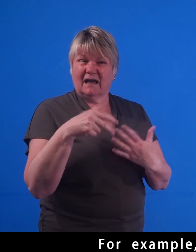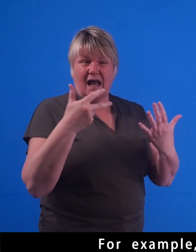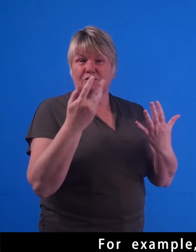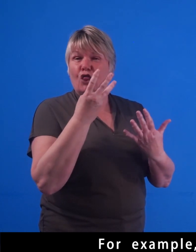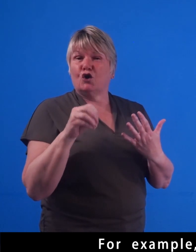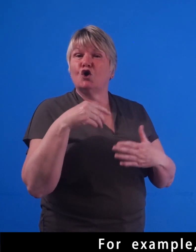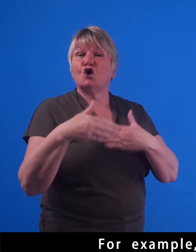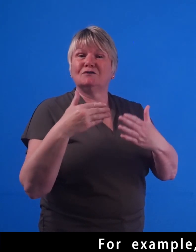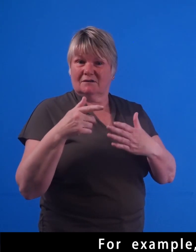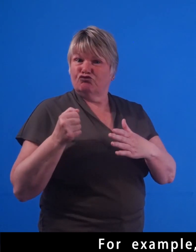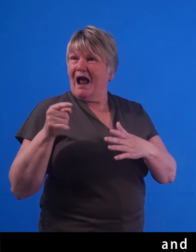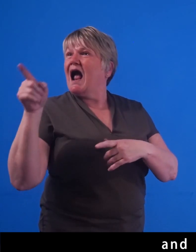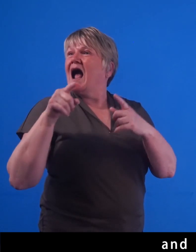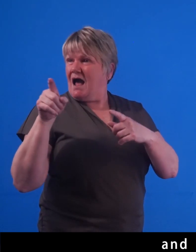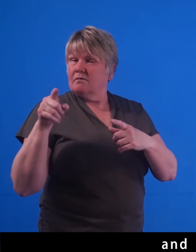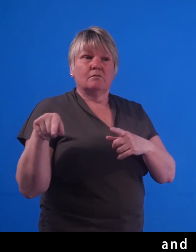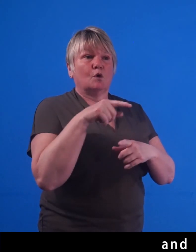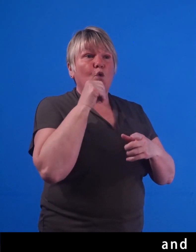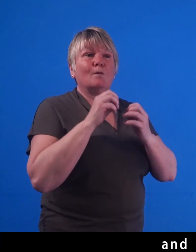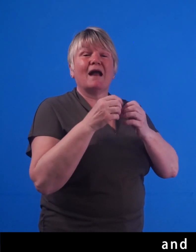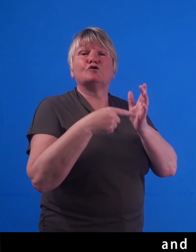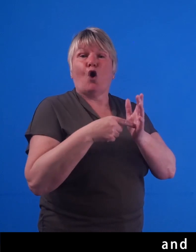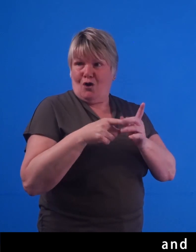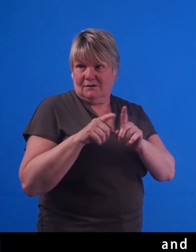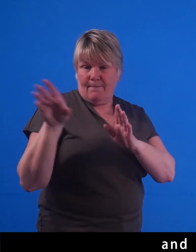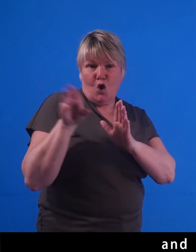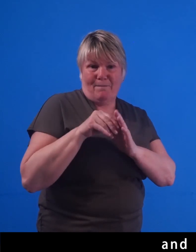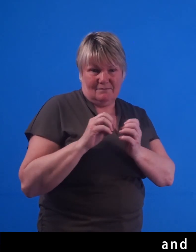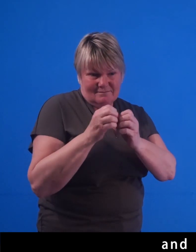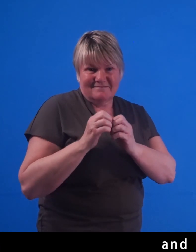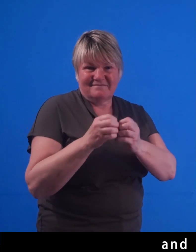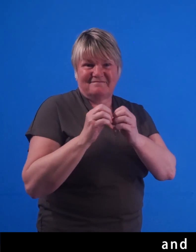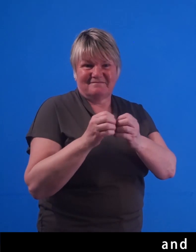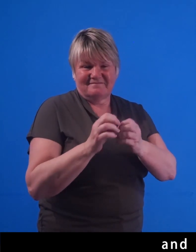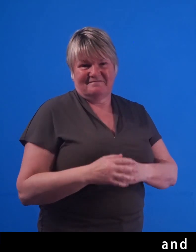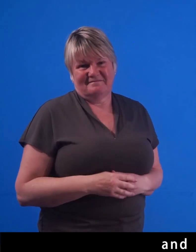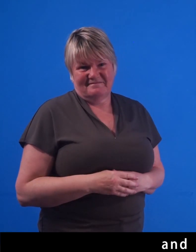1830s and were soon an important subject for toy makers.